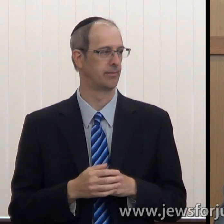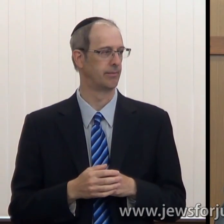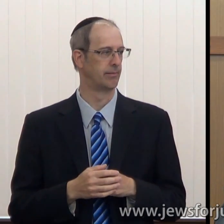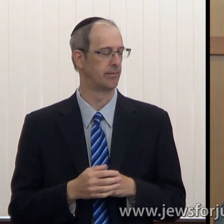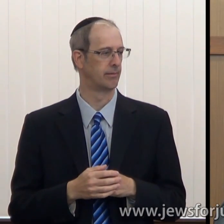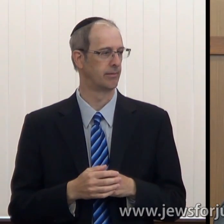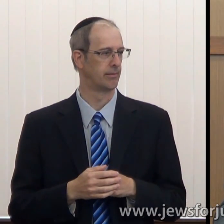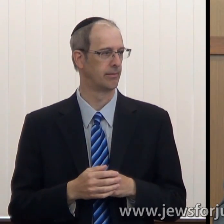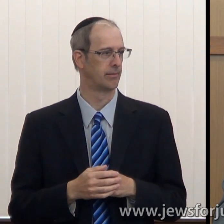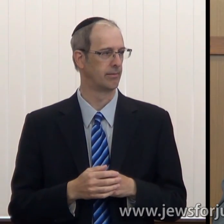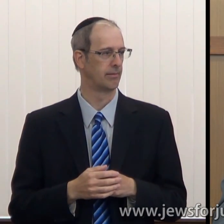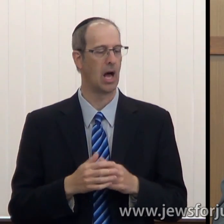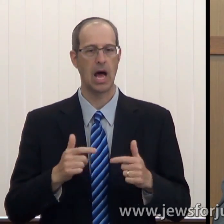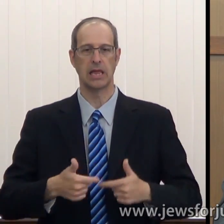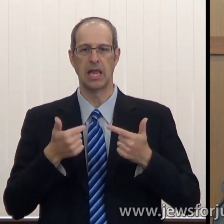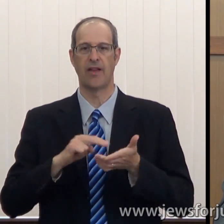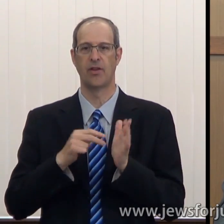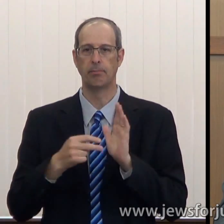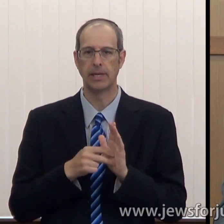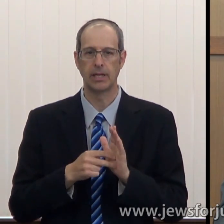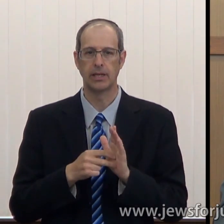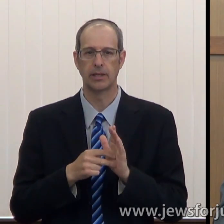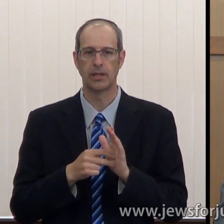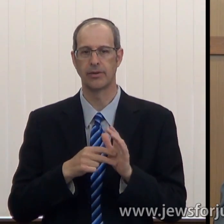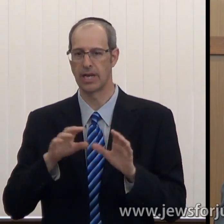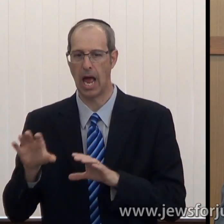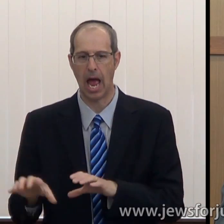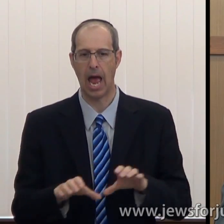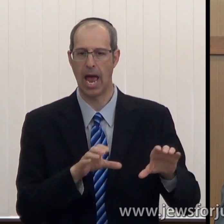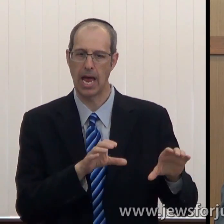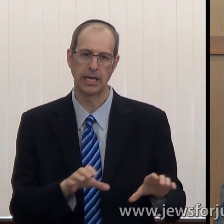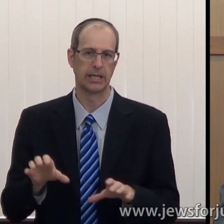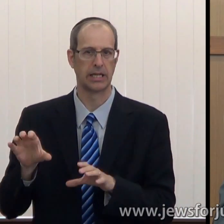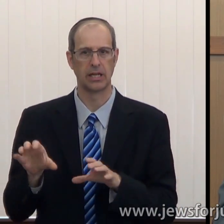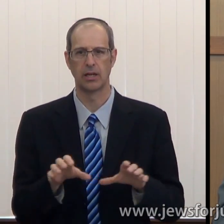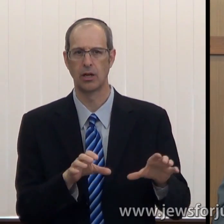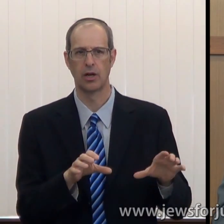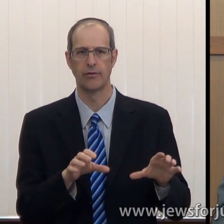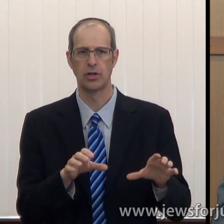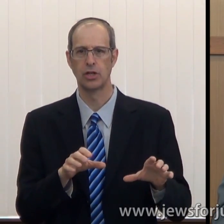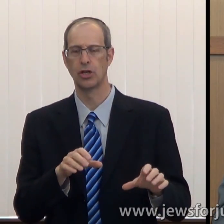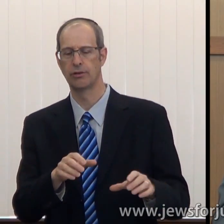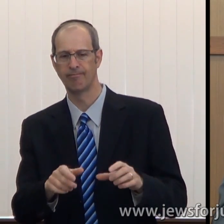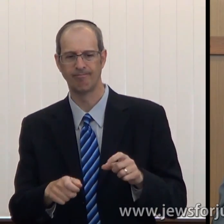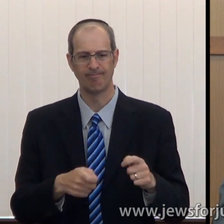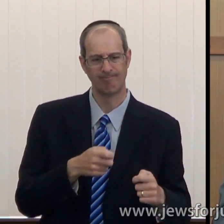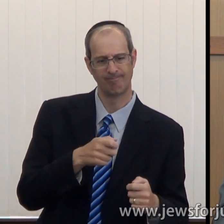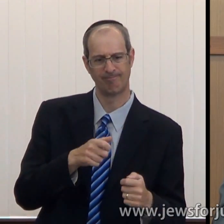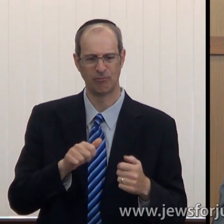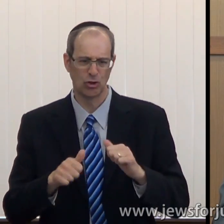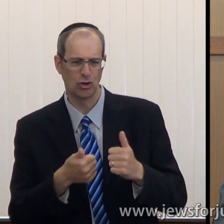And life means that there's activity and there's struggle.